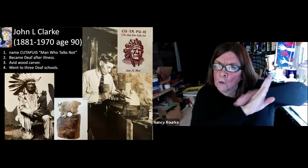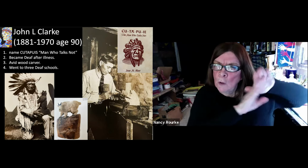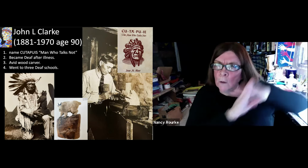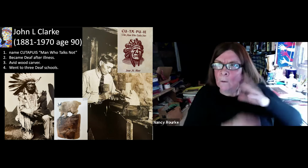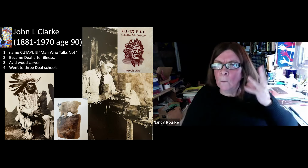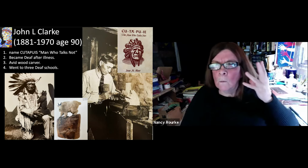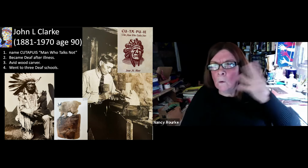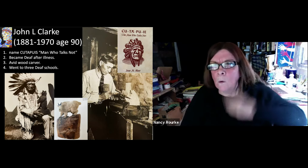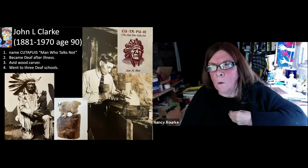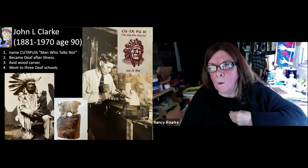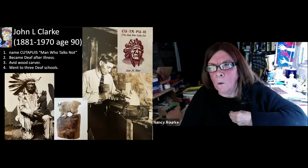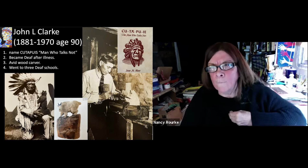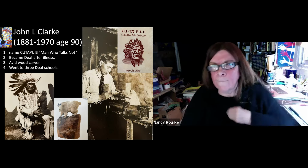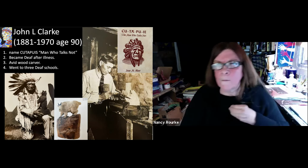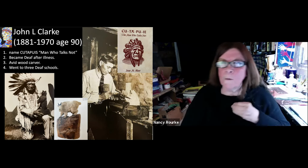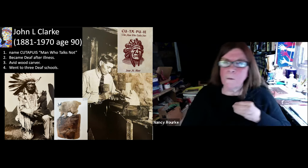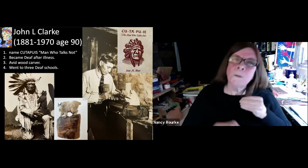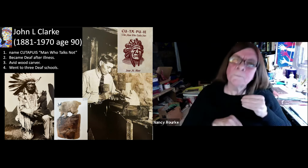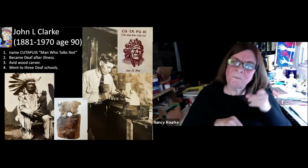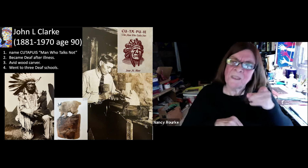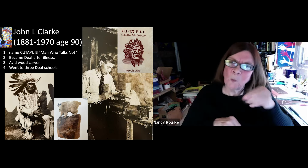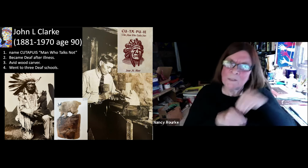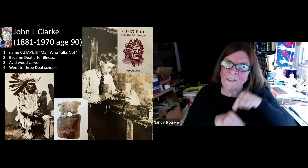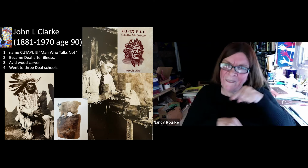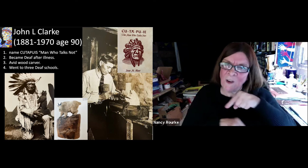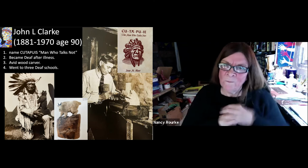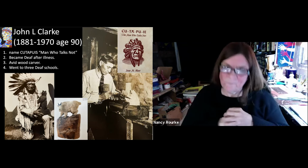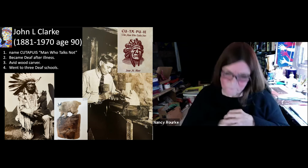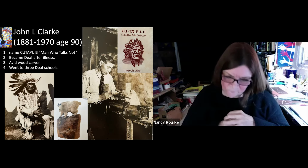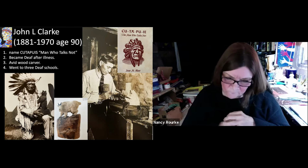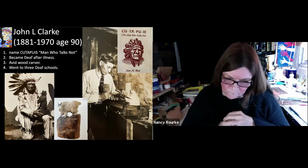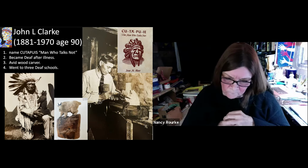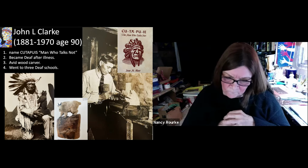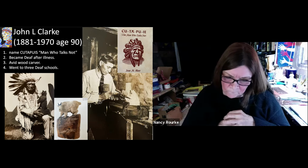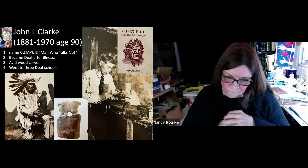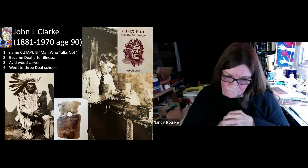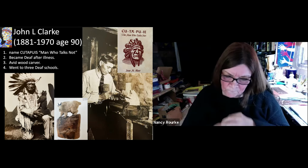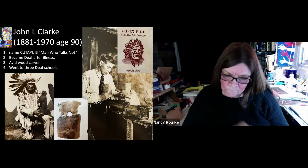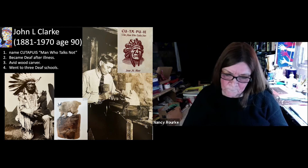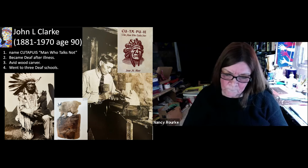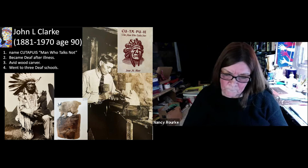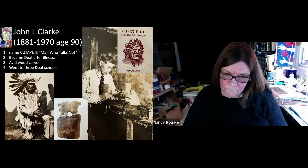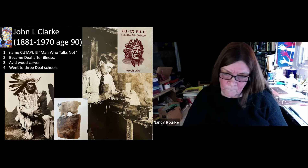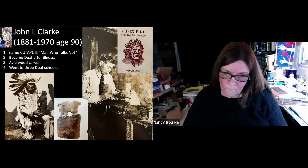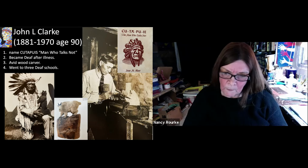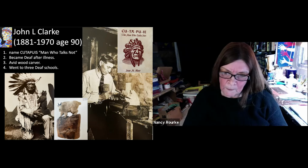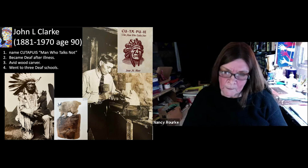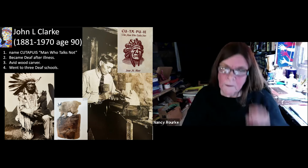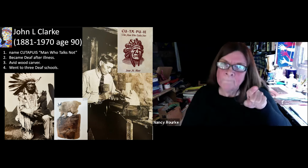It was 1949. And it had a red cover on the front. It was a beautiful. Publishing that time.